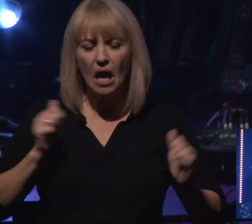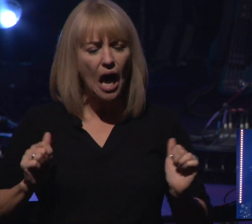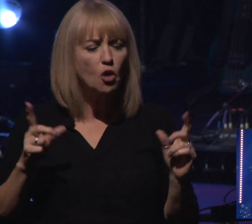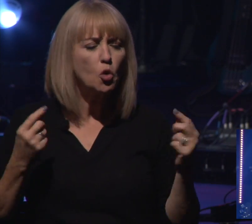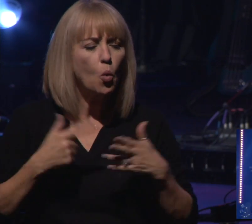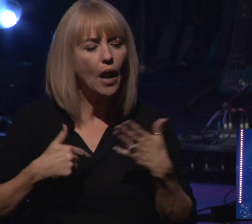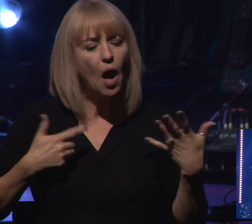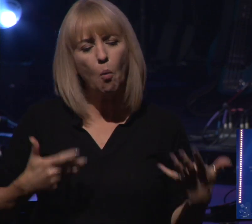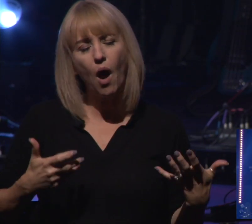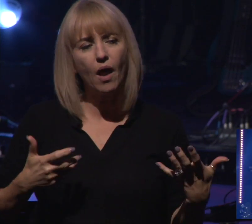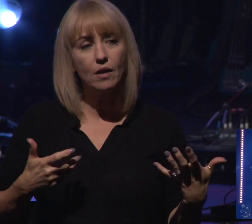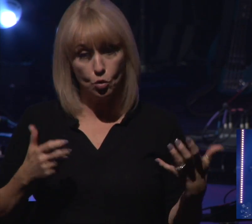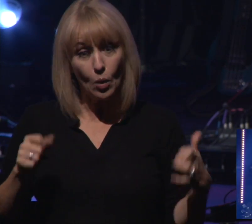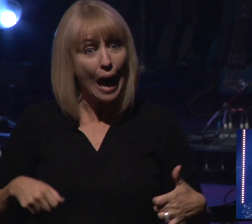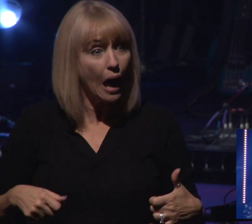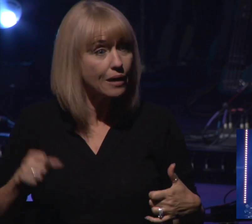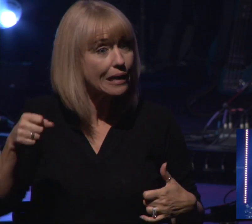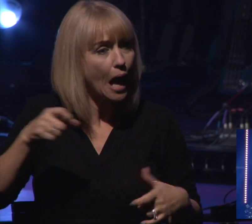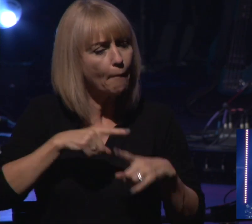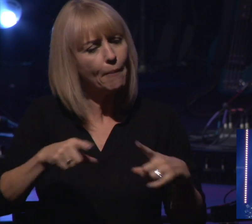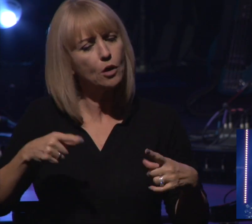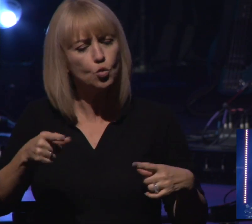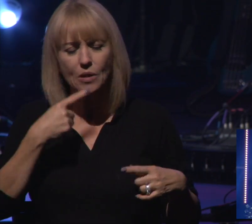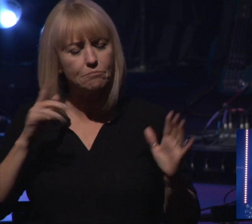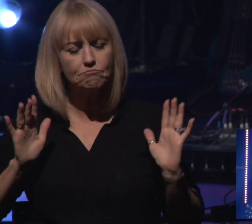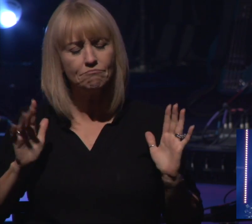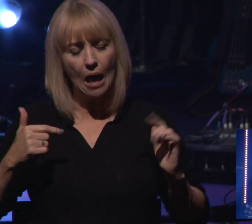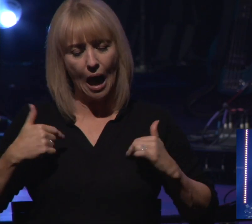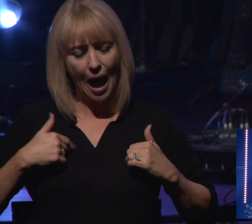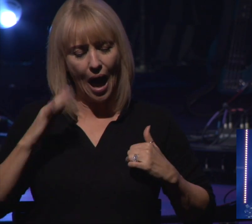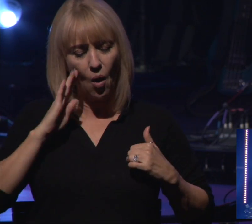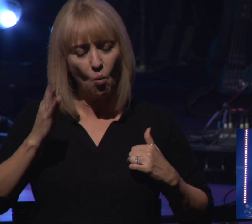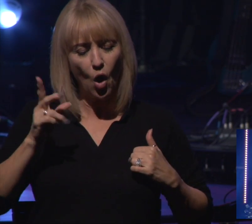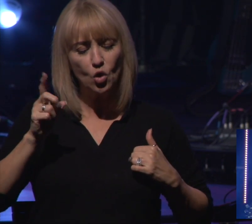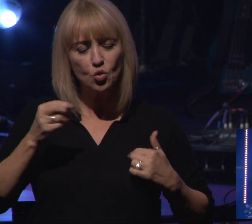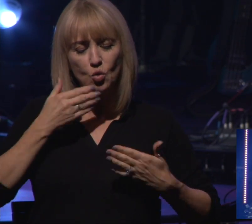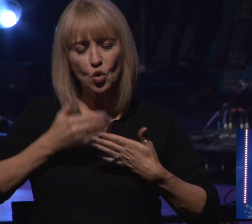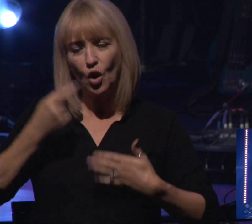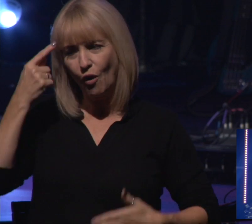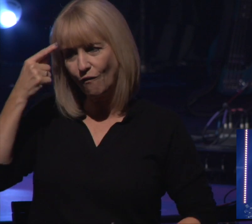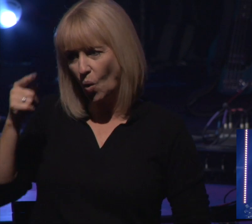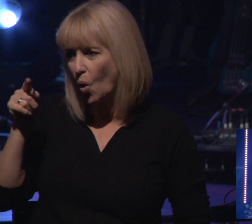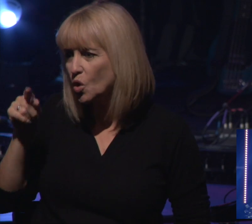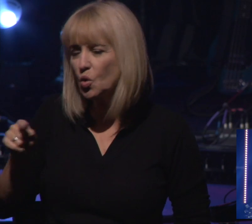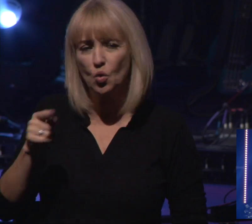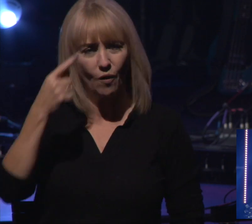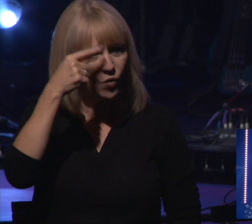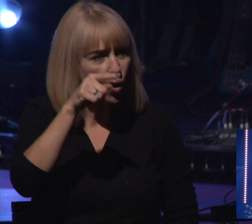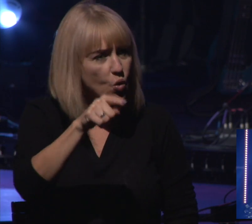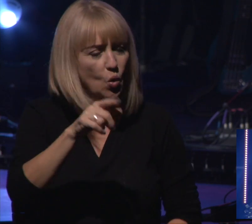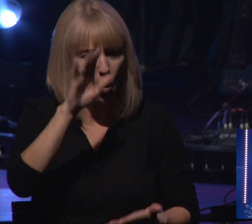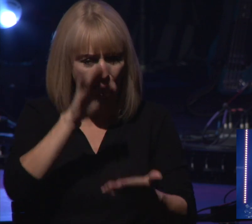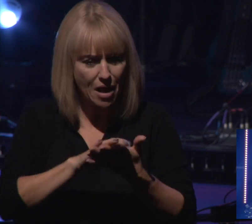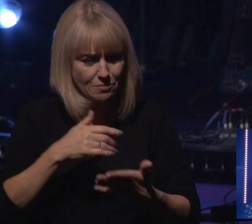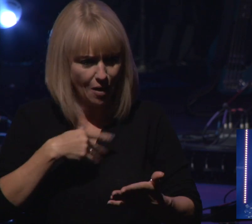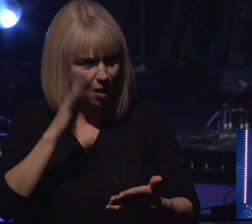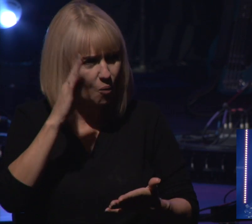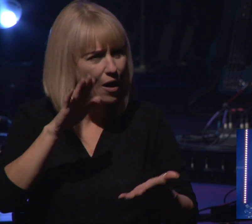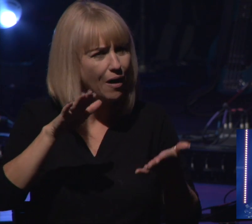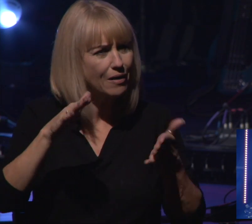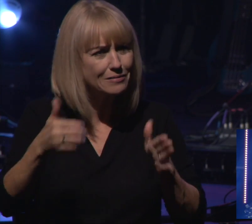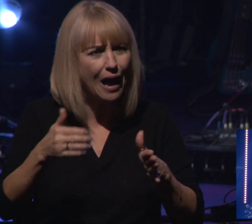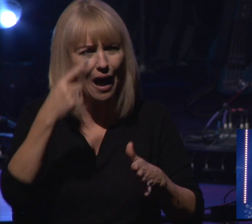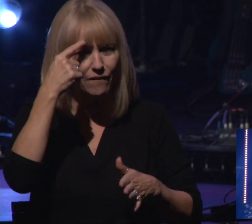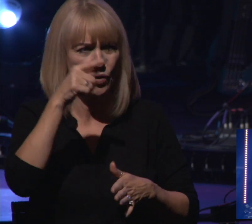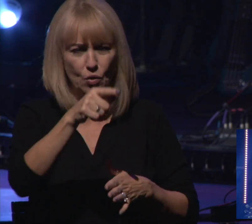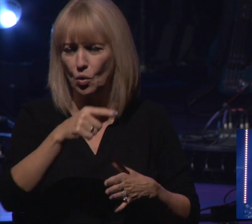going to do anything I want. I'm going to do what I can for the good of you. I'm going to lift you up. I'm